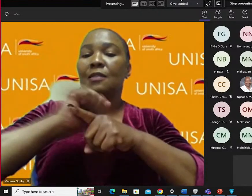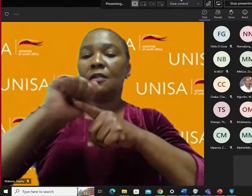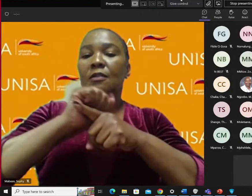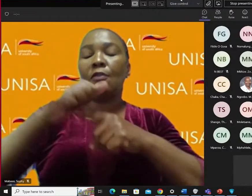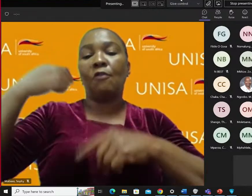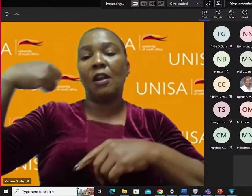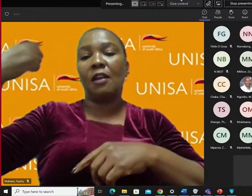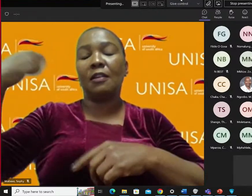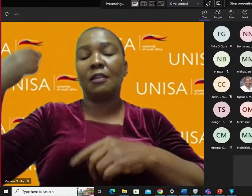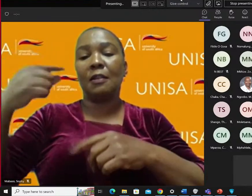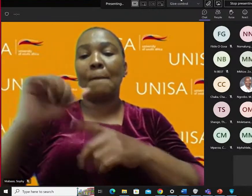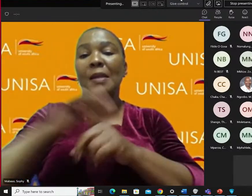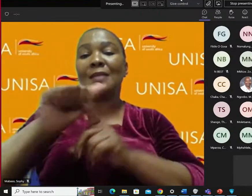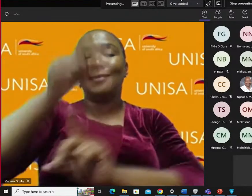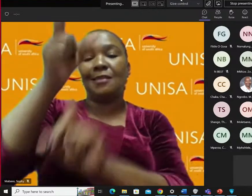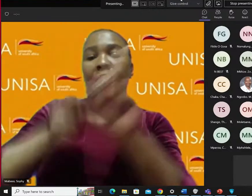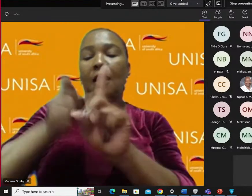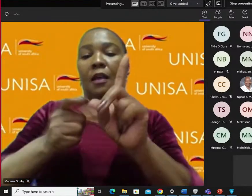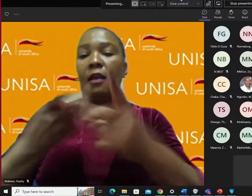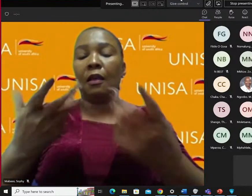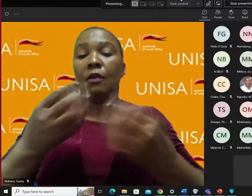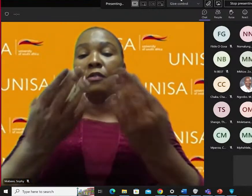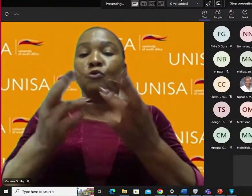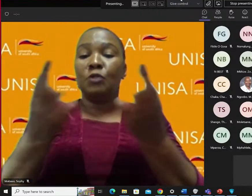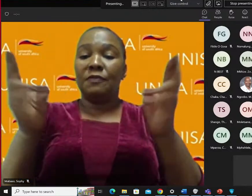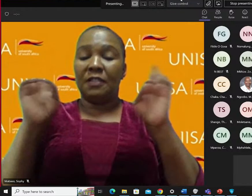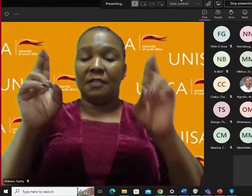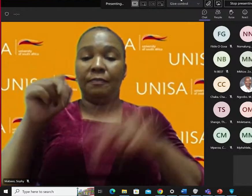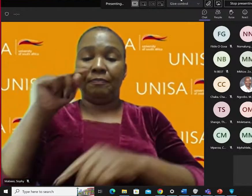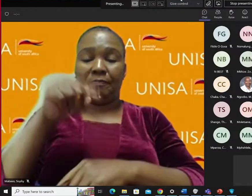language practitioners at UNISA. So when you see